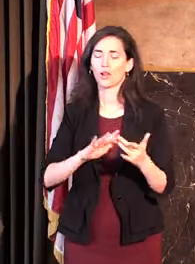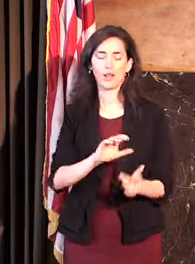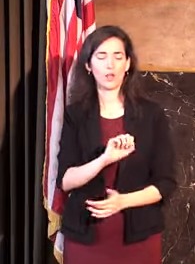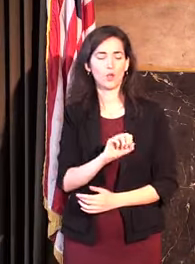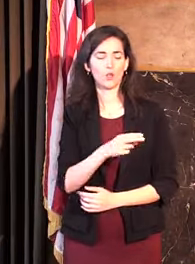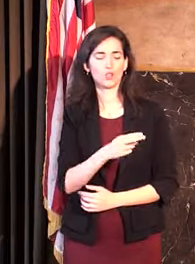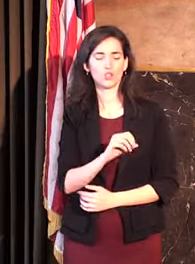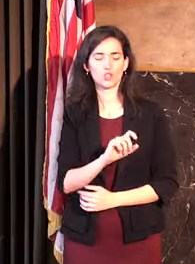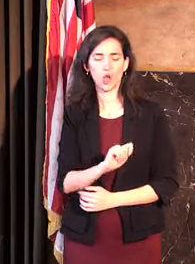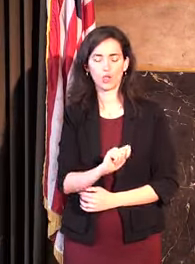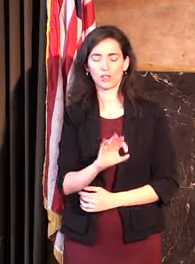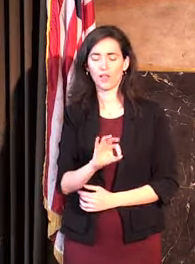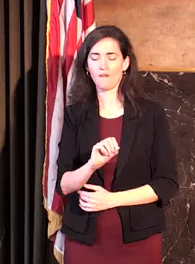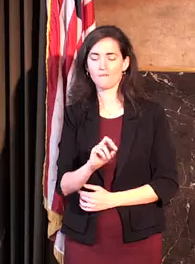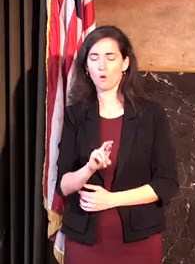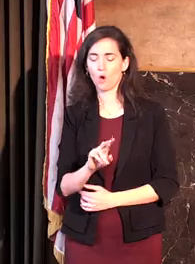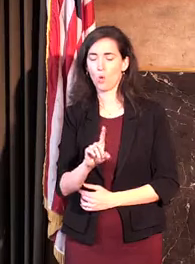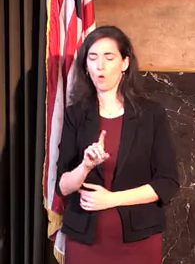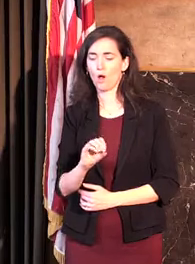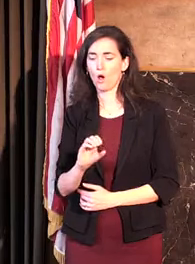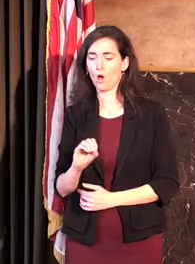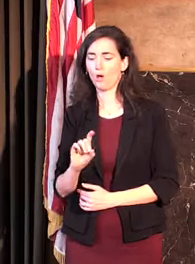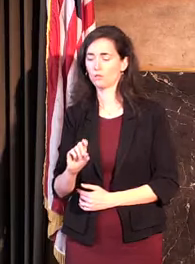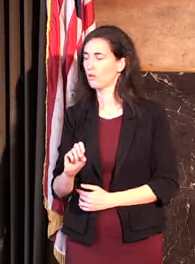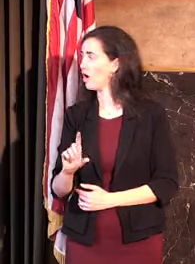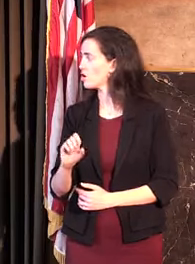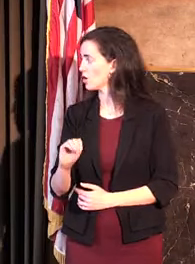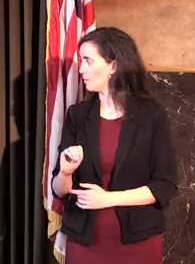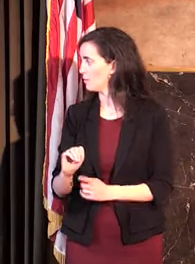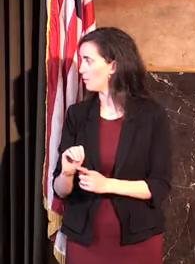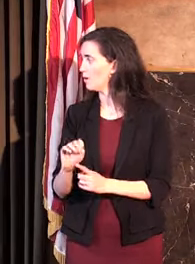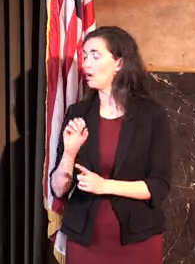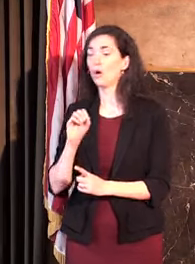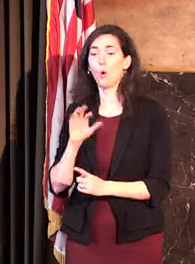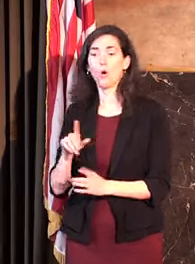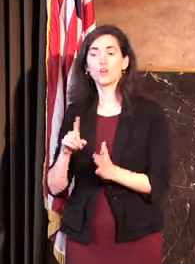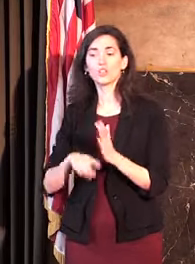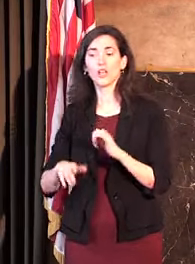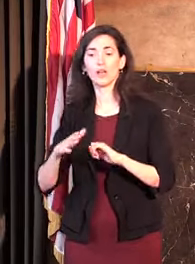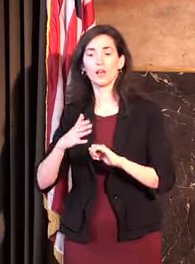or you can call Louisiana's COVID-19 vaccine hotline. It's